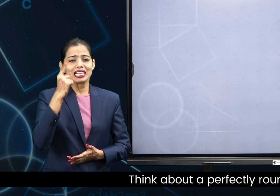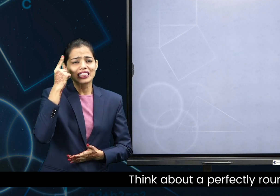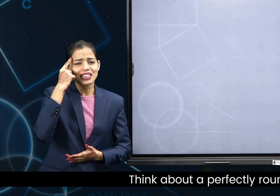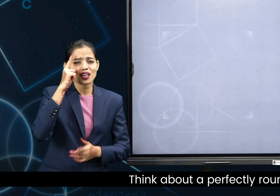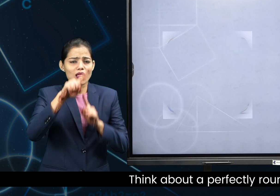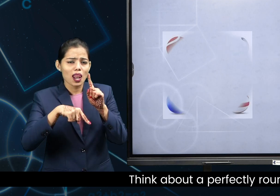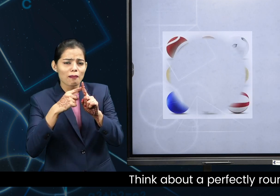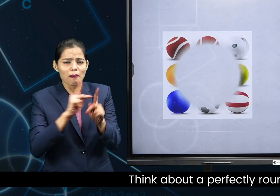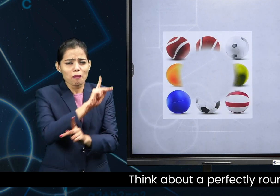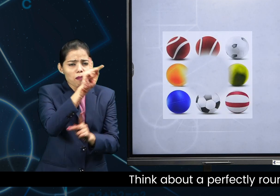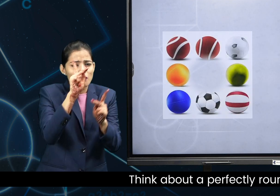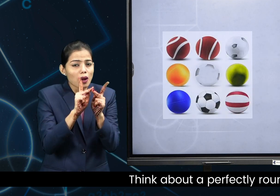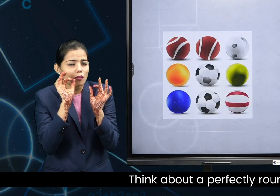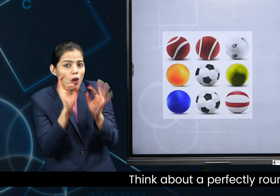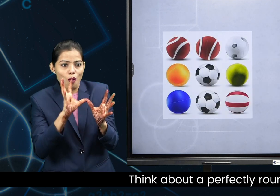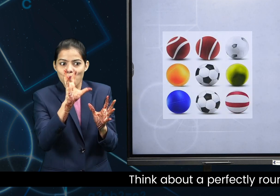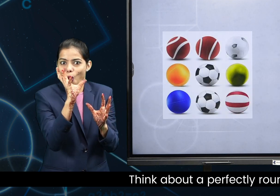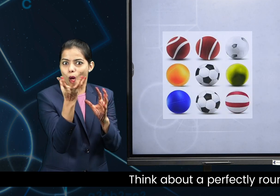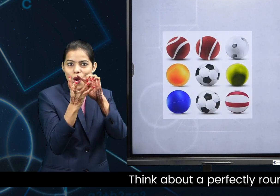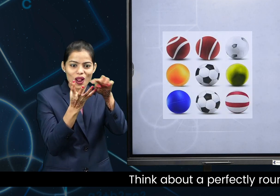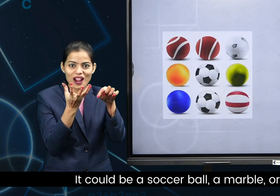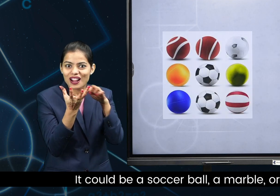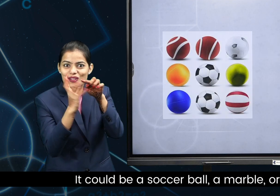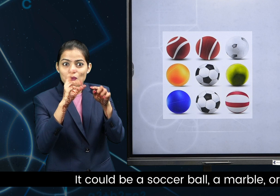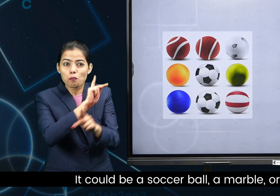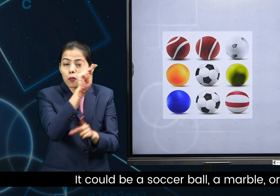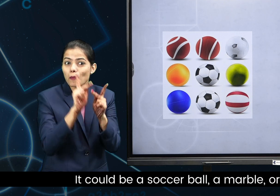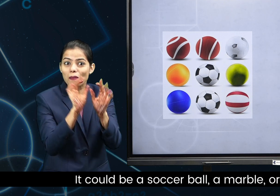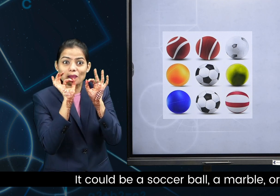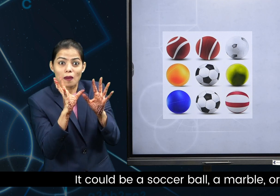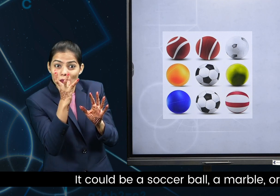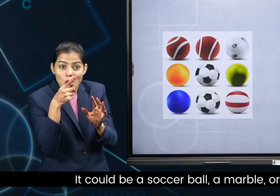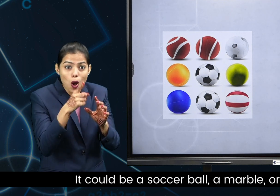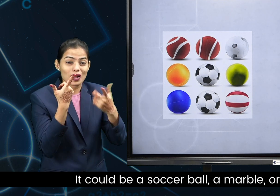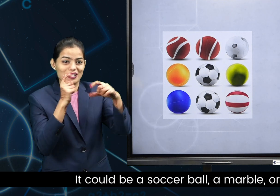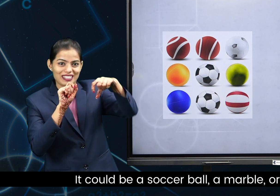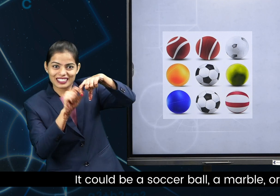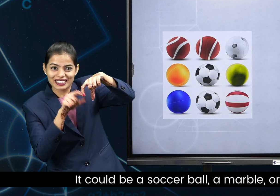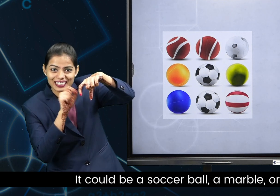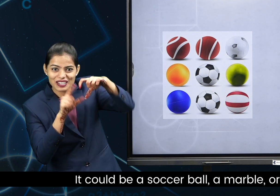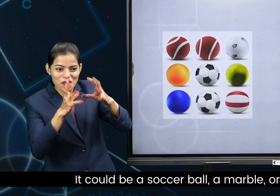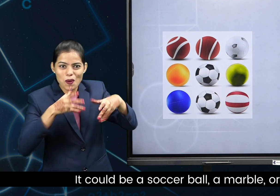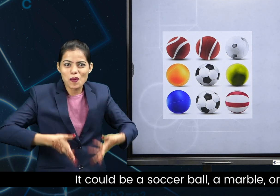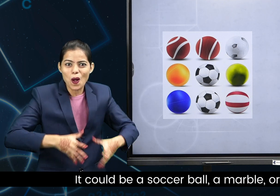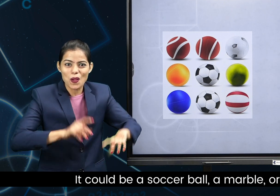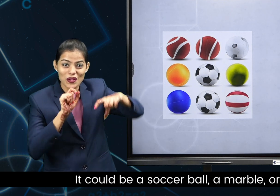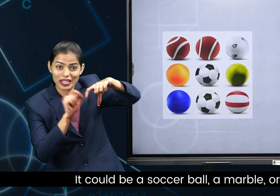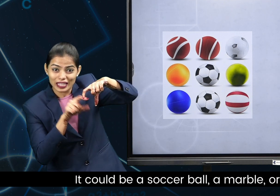Think about a perfectly round ball. It could be a soccer ball, a marble, or even our